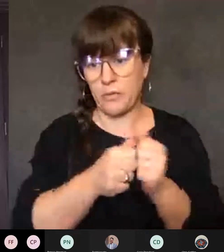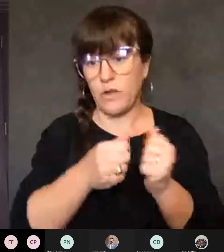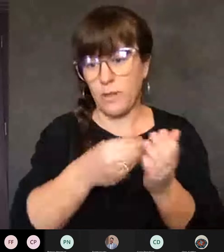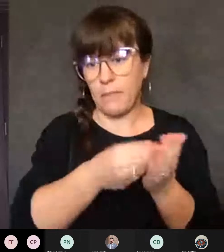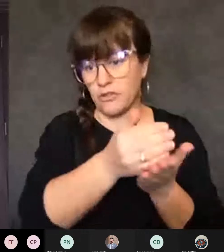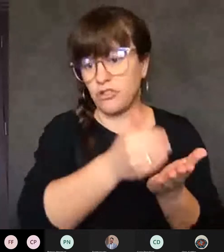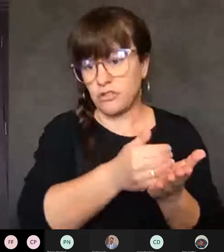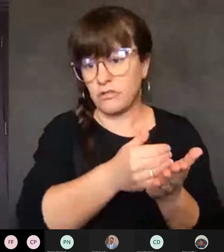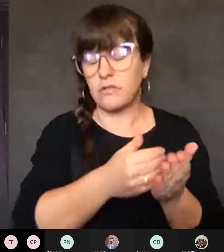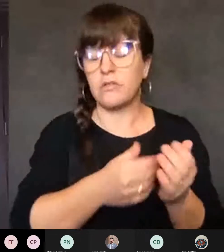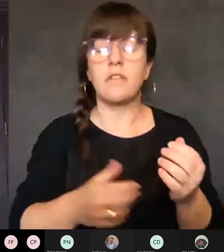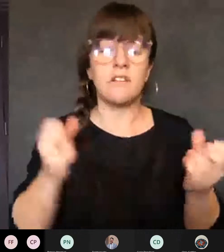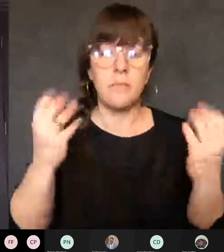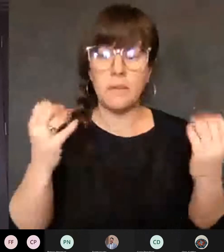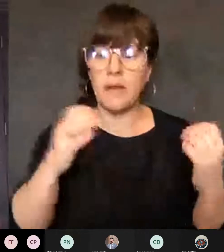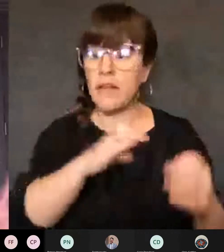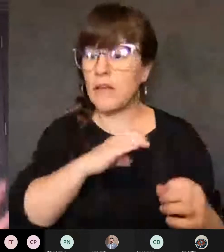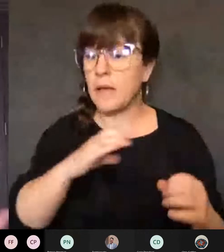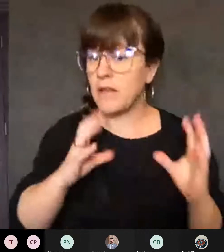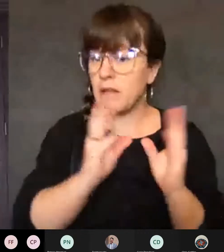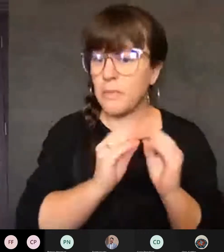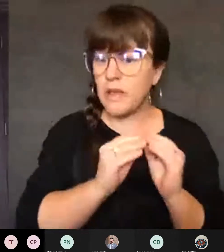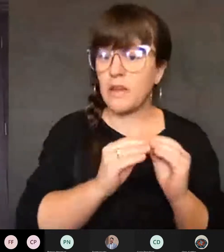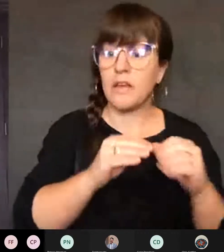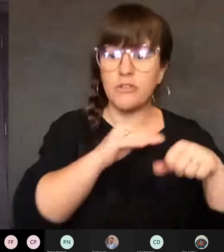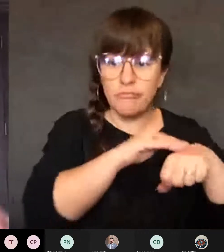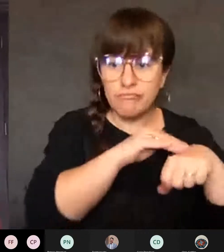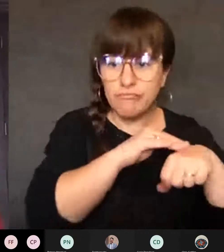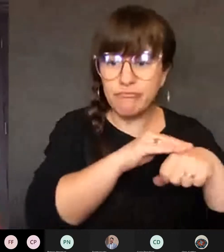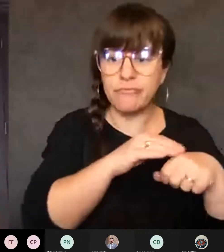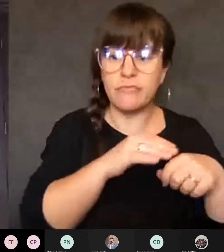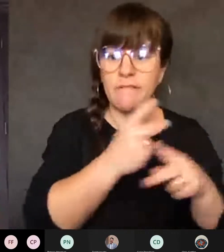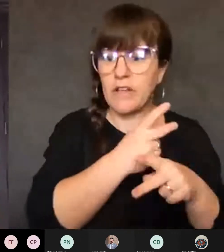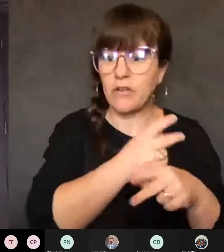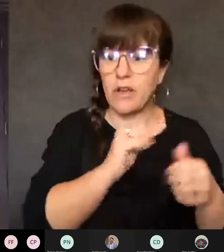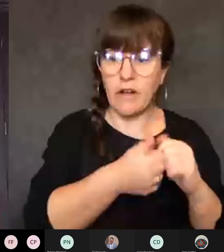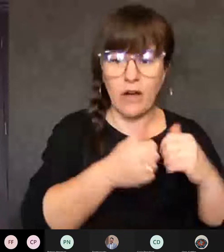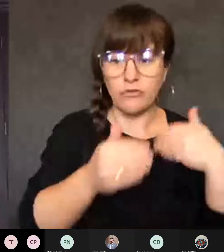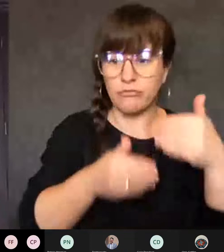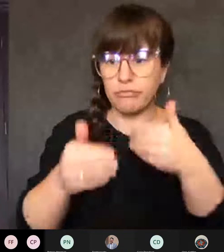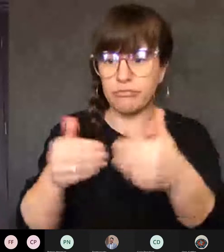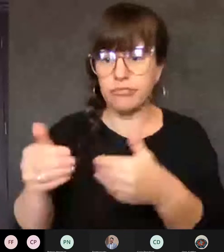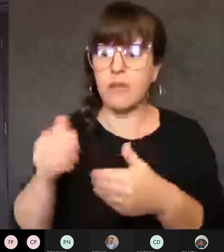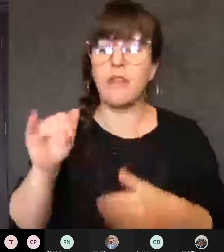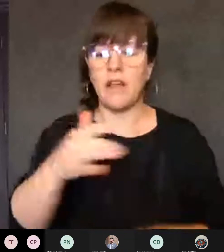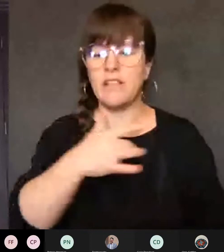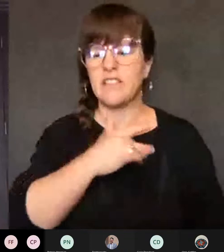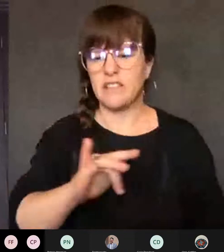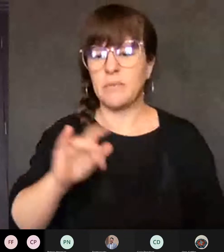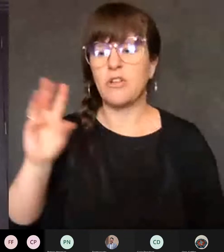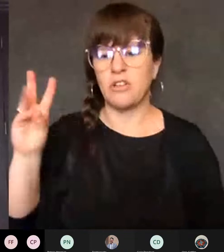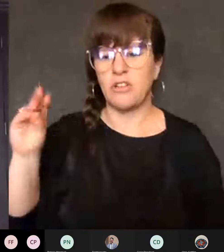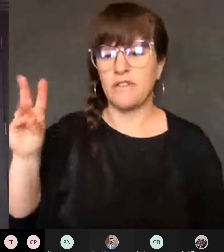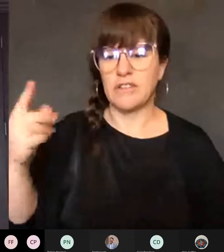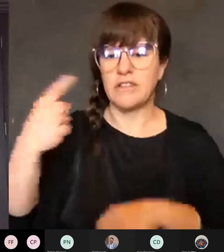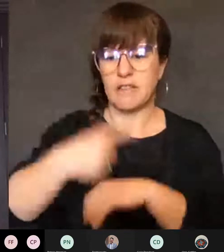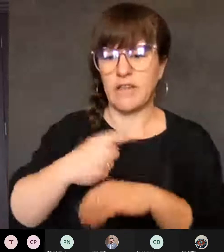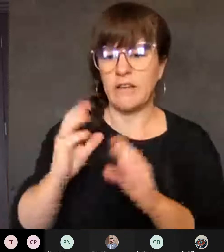of committee meetings that are just sort of preliminary and figuring out how they're going to get things going, which is kind of typical in a 60-day session